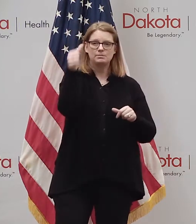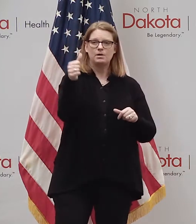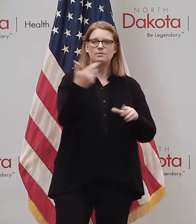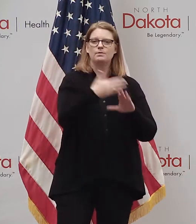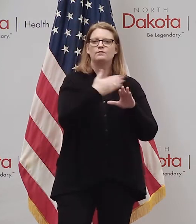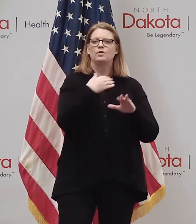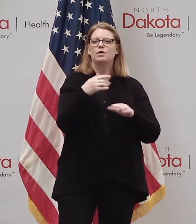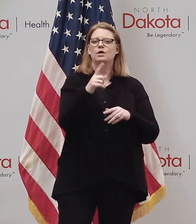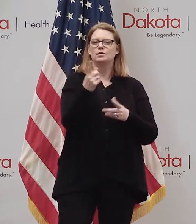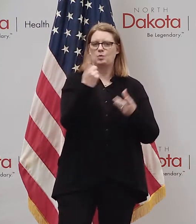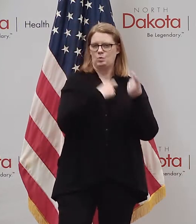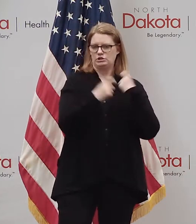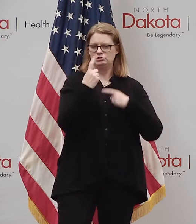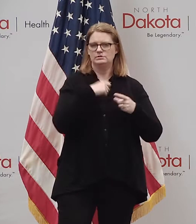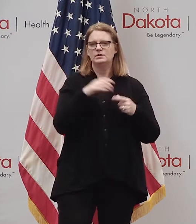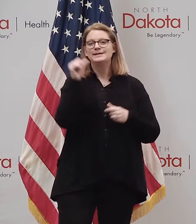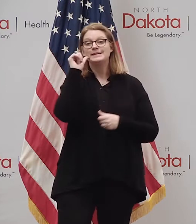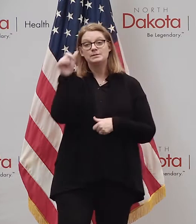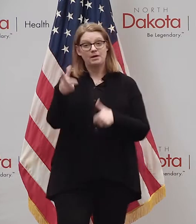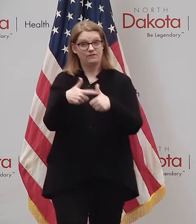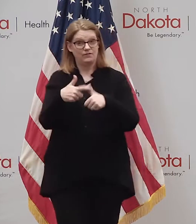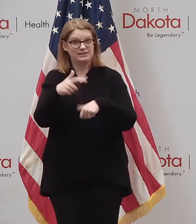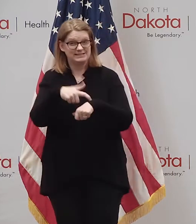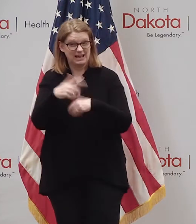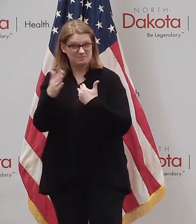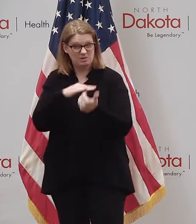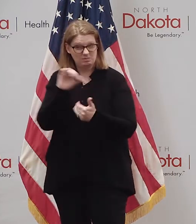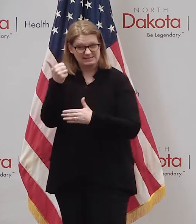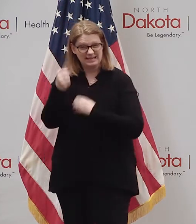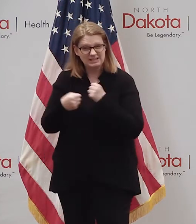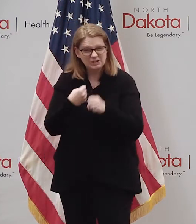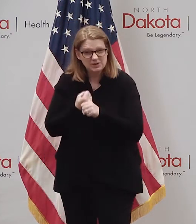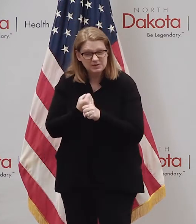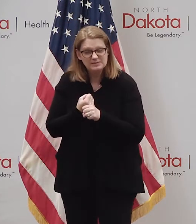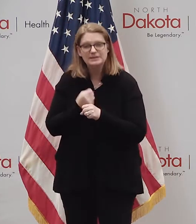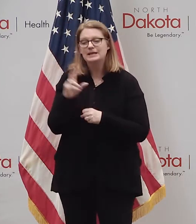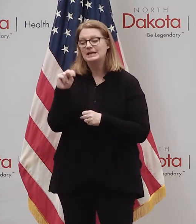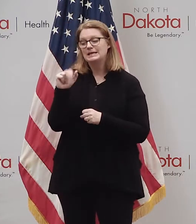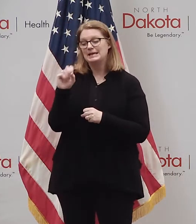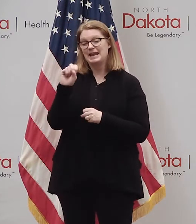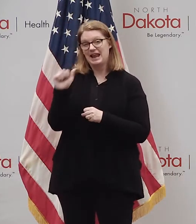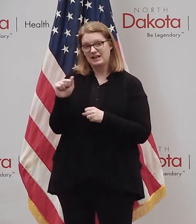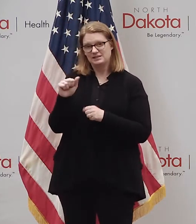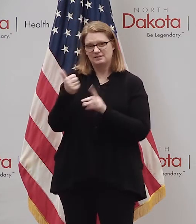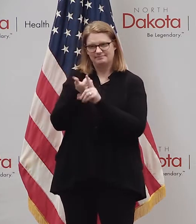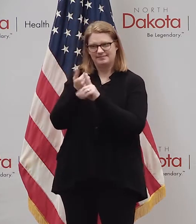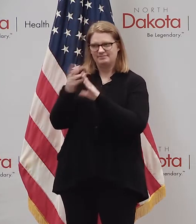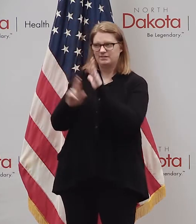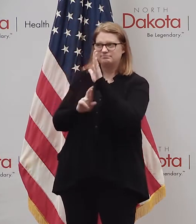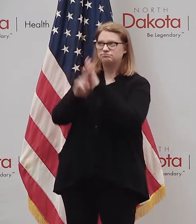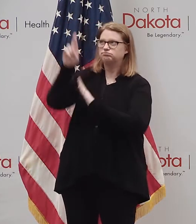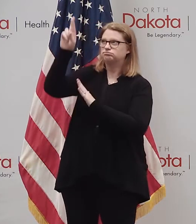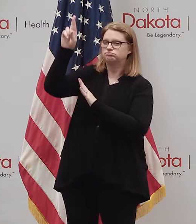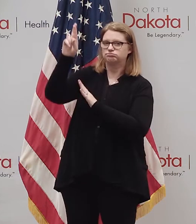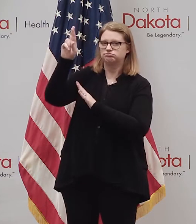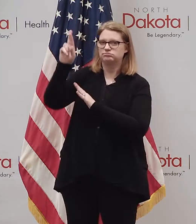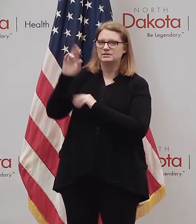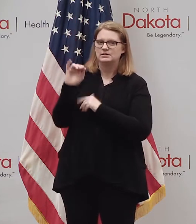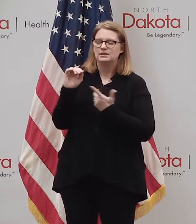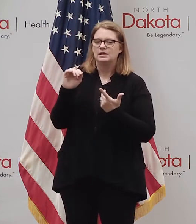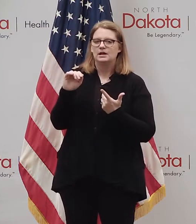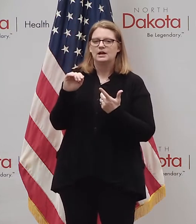go to Q&A. Tomorrow, for the first time in nearly a decade, NASA astronauts will be launched from U.S. soil in the SpaceX Demo 2